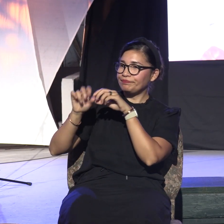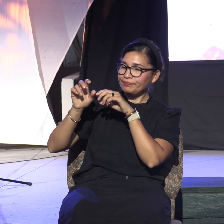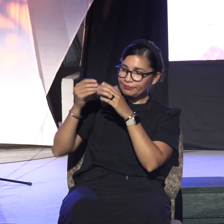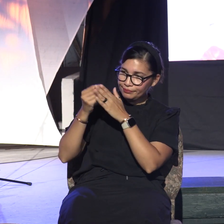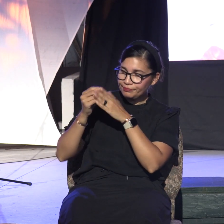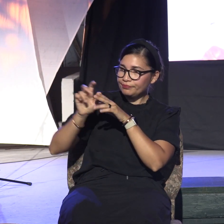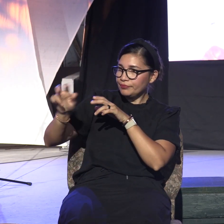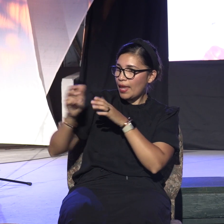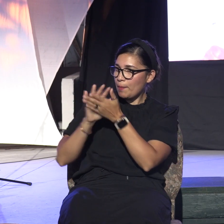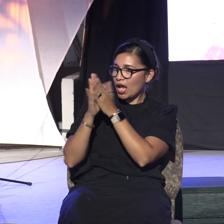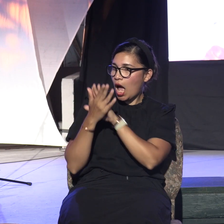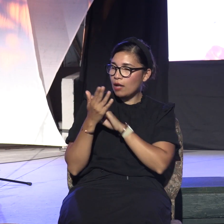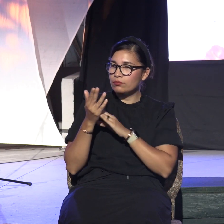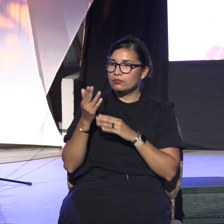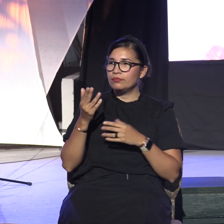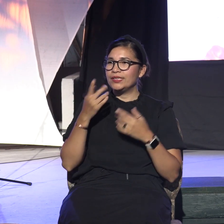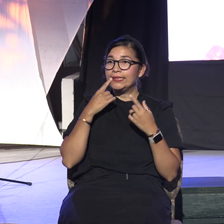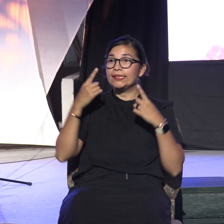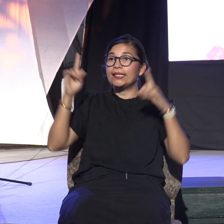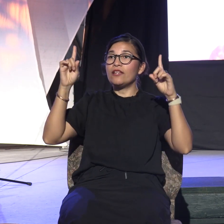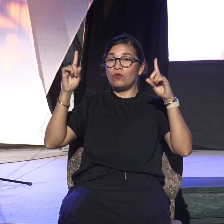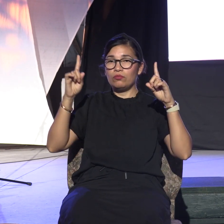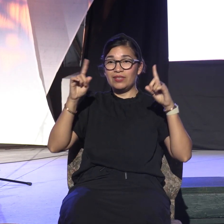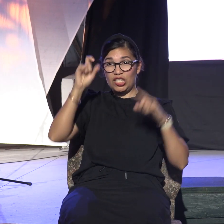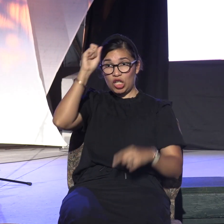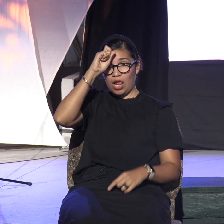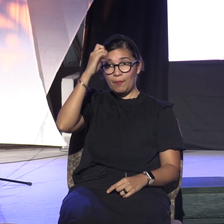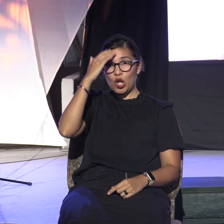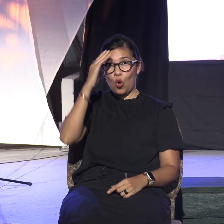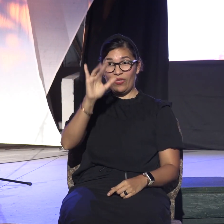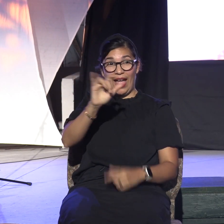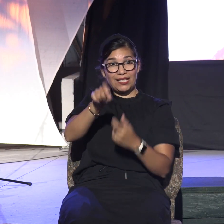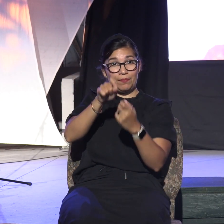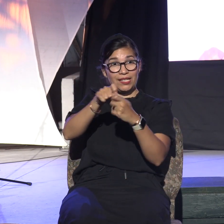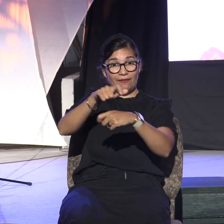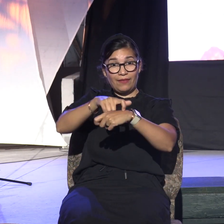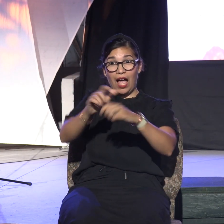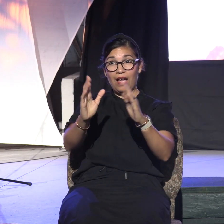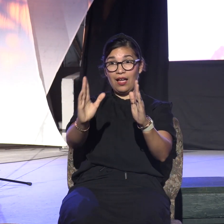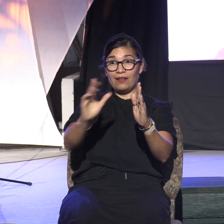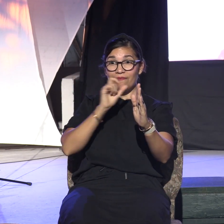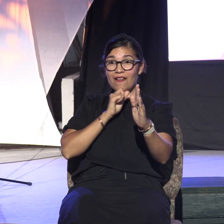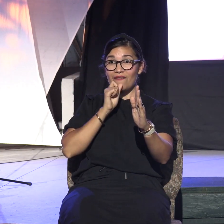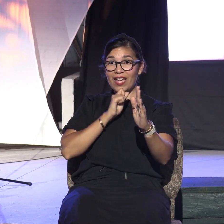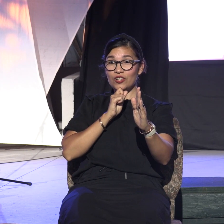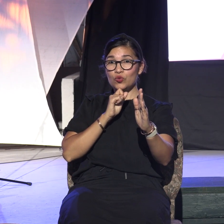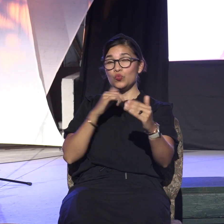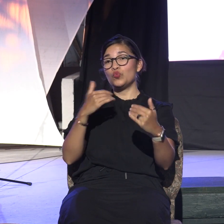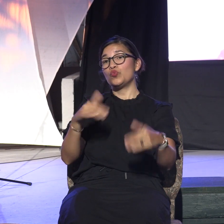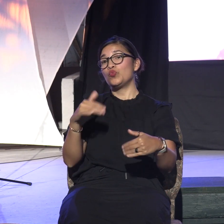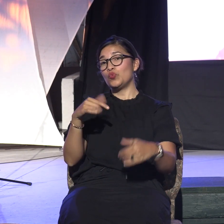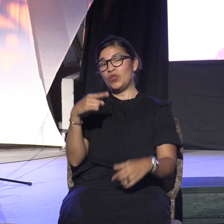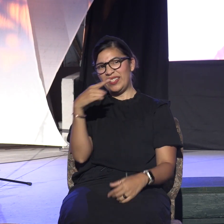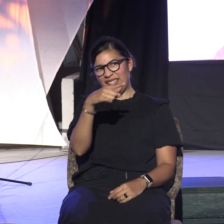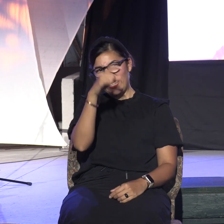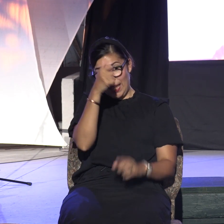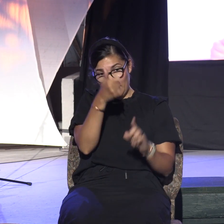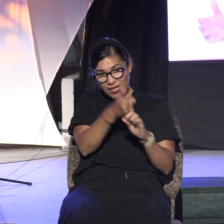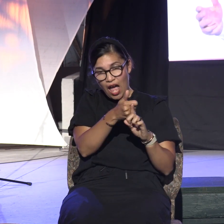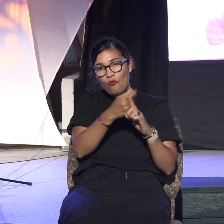successful. He writes in Ecclesiastes 2, I undertook great projects. I built houses for myself, planted vineyards.